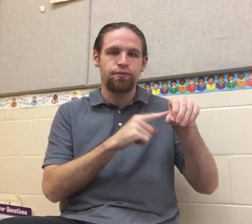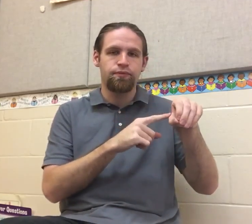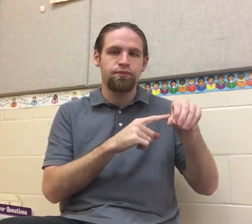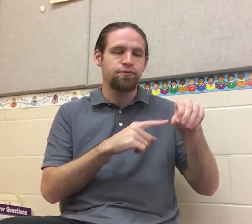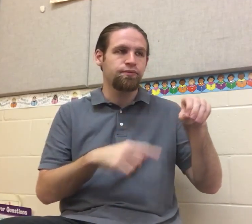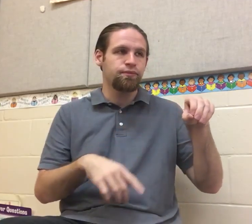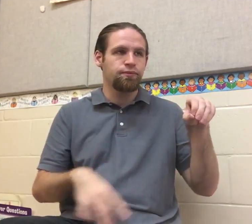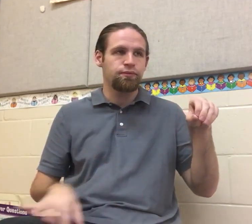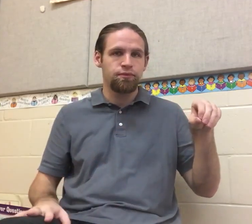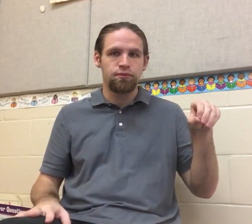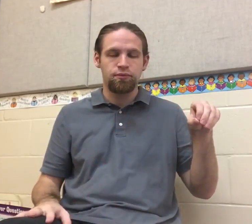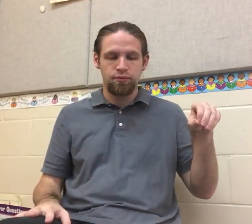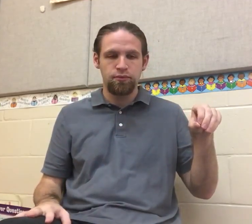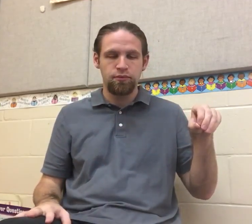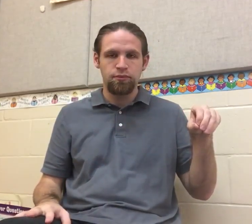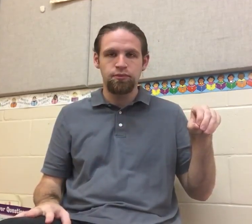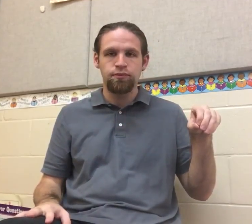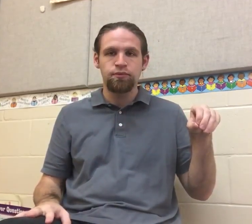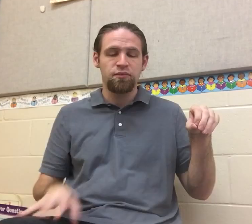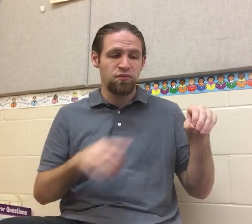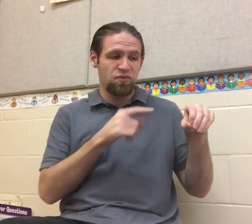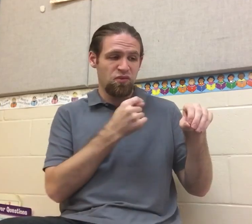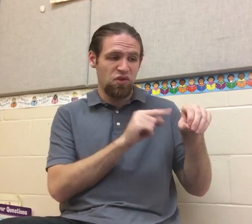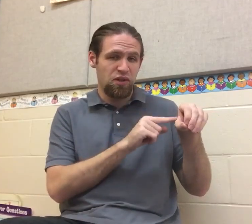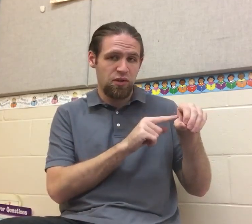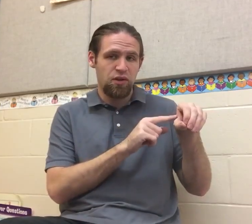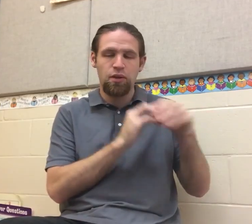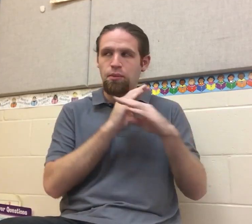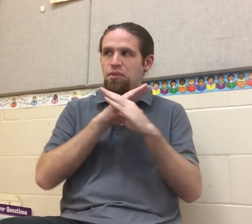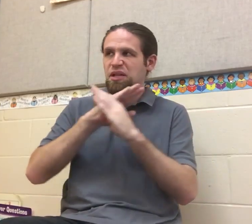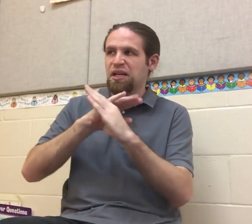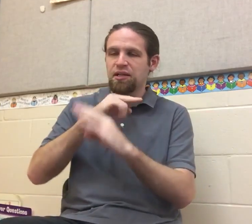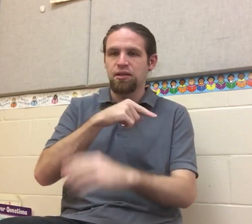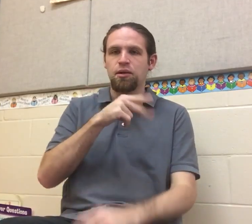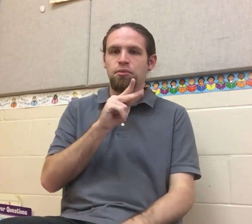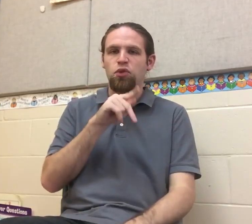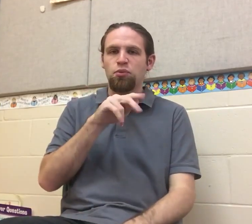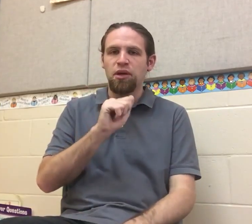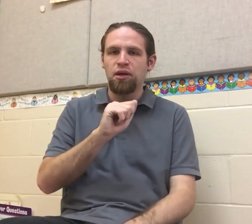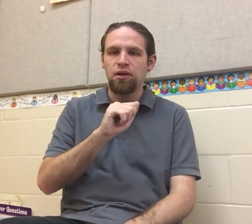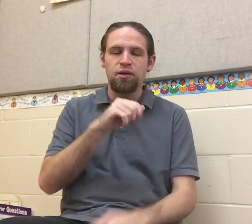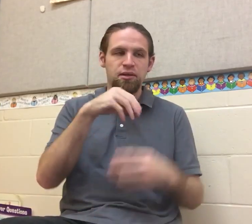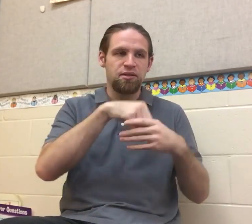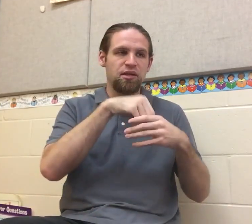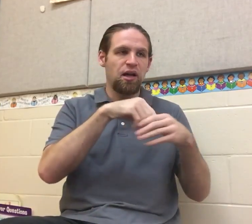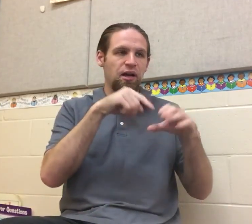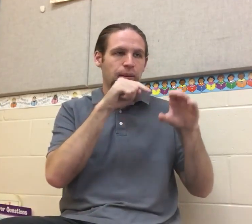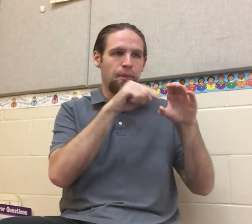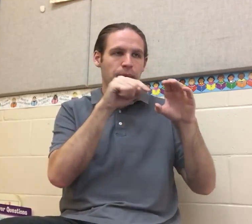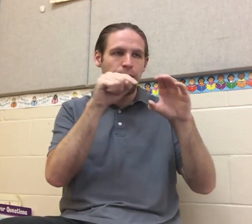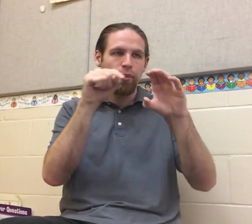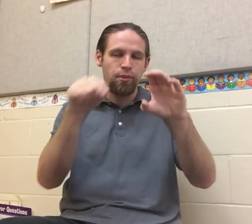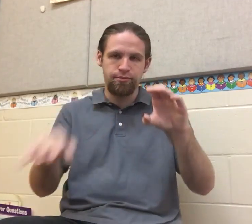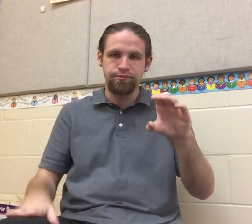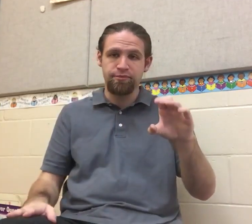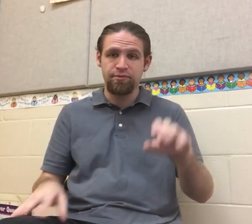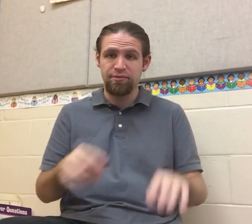nests together, cooperate to raise our young, and help protect one another from enemies.